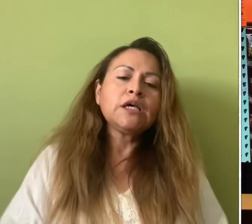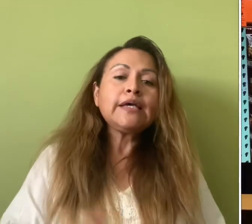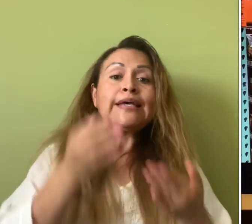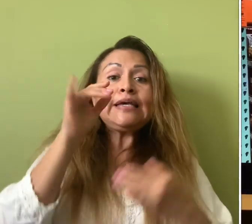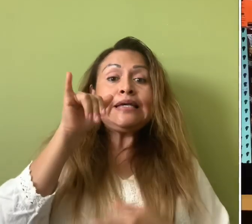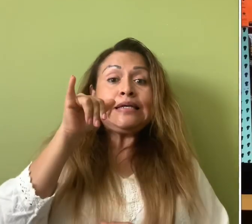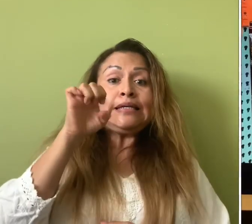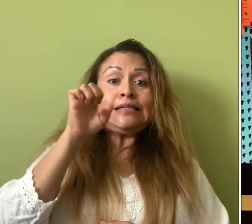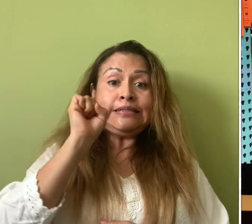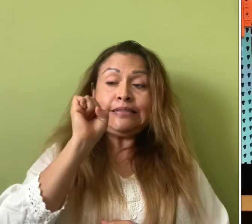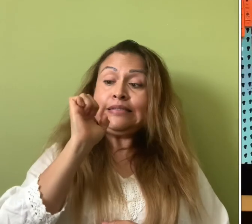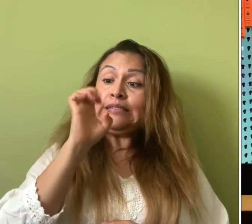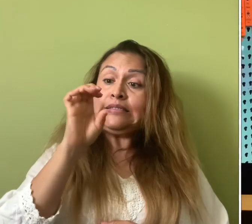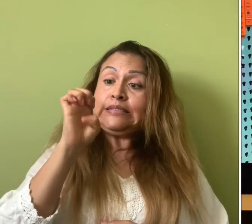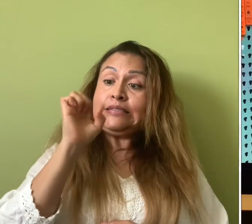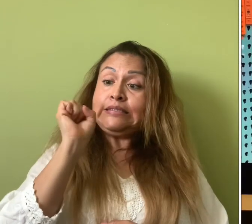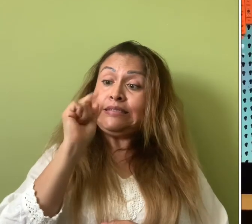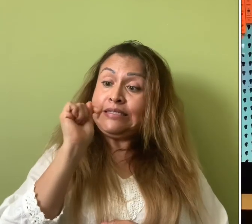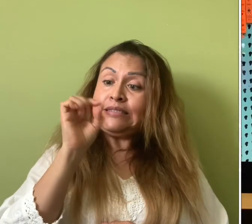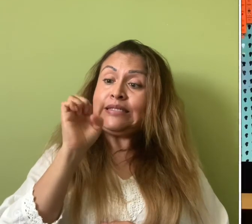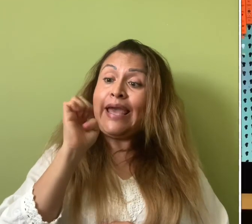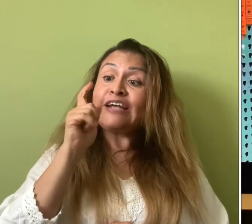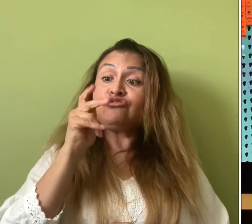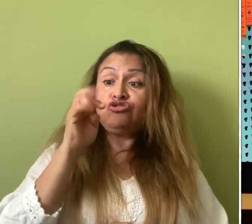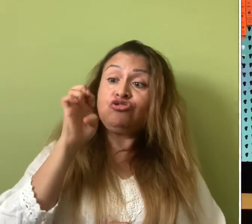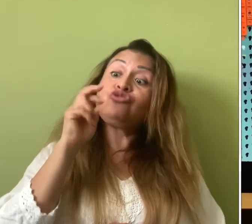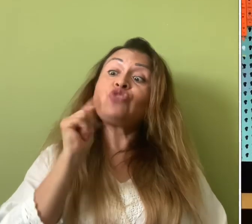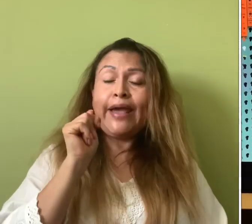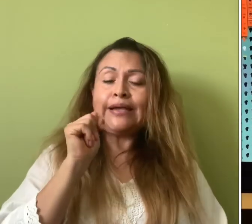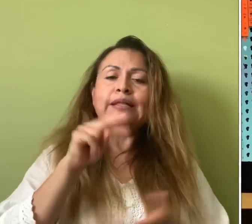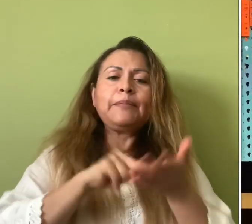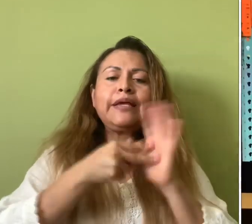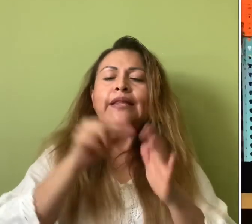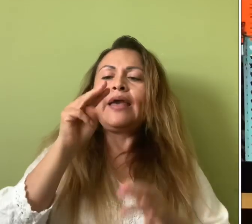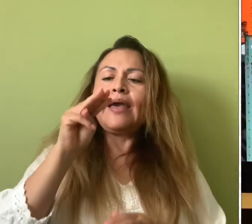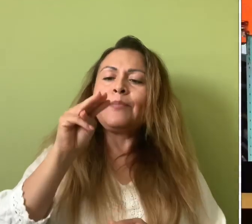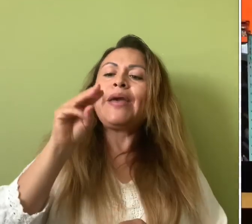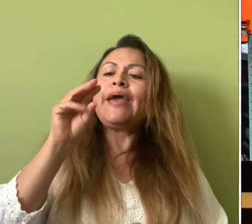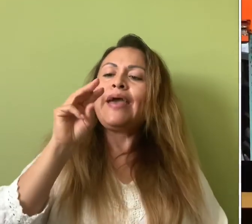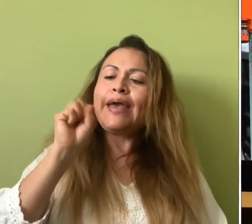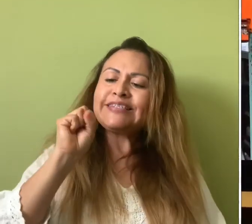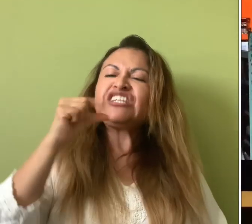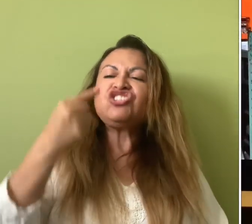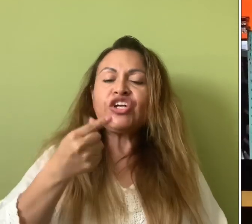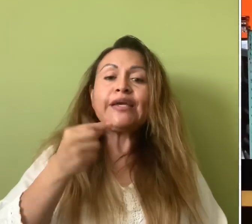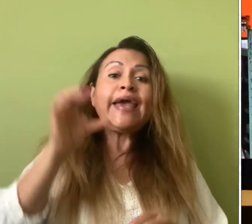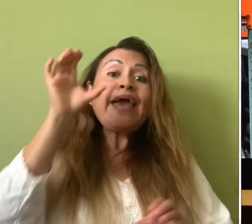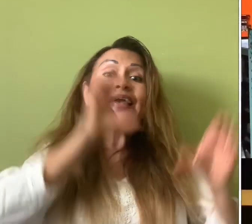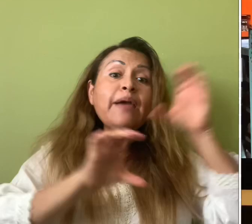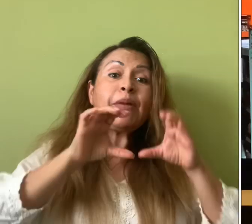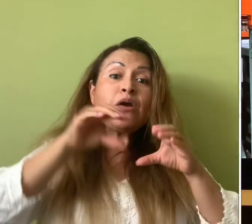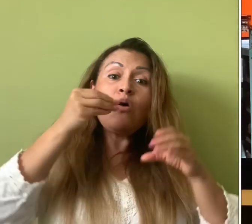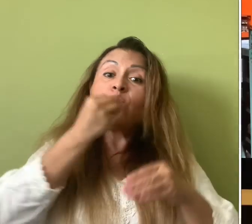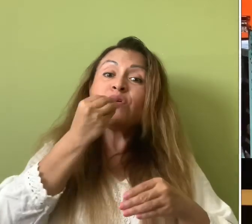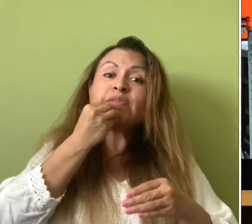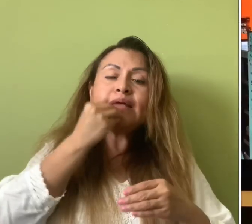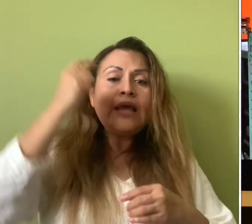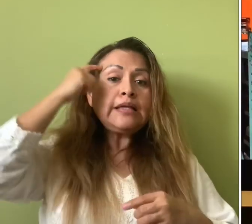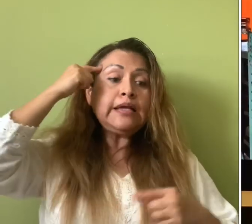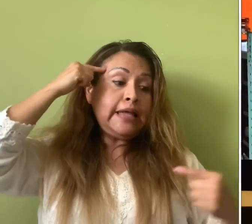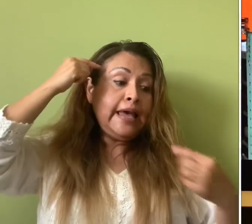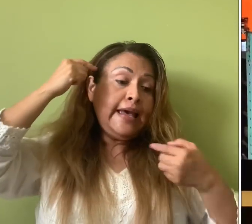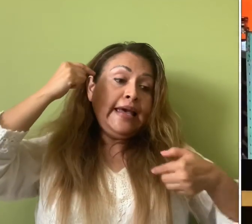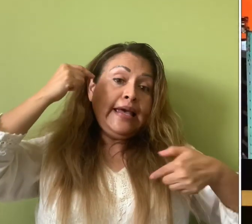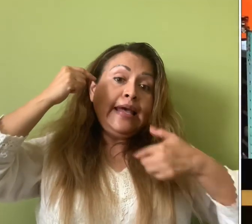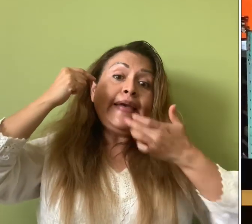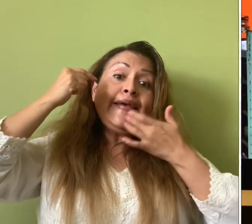talked about this many times before. It's another word for MSG. It's a chemically made flavor enhancer designed to get your taste buds and your brain excited. So when